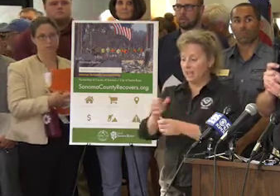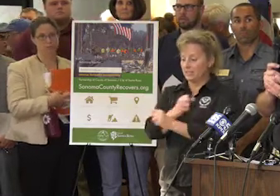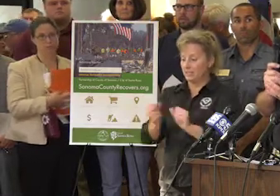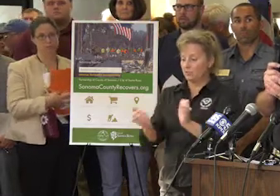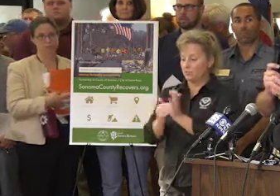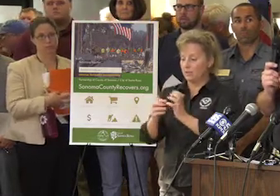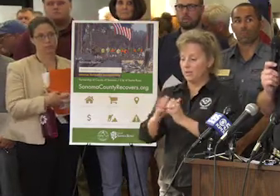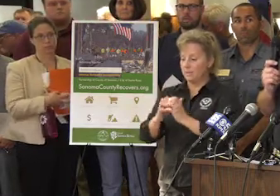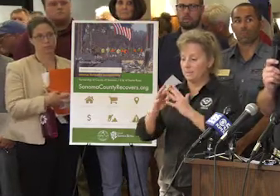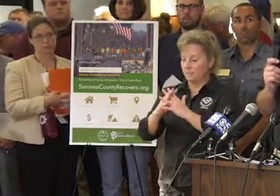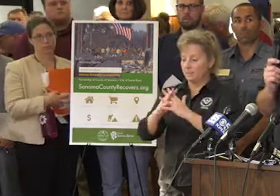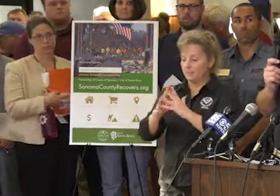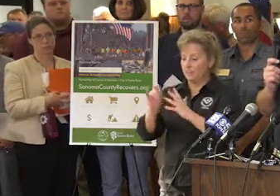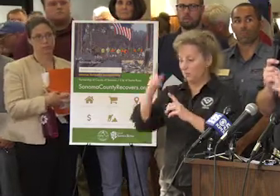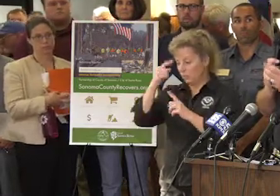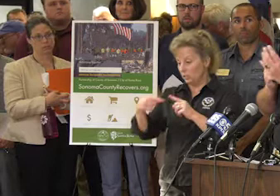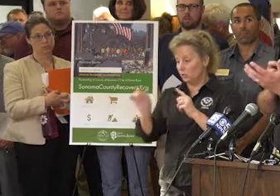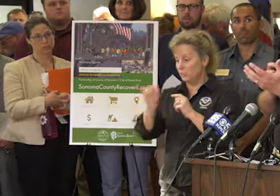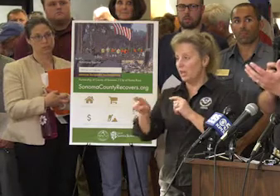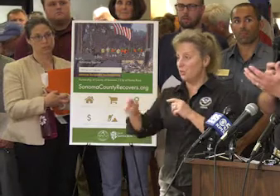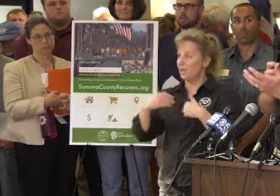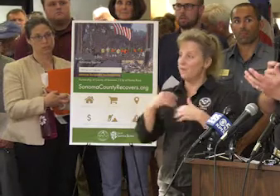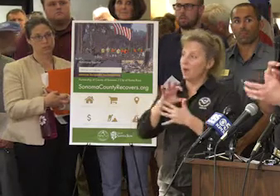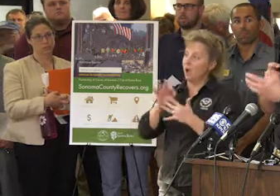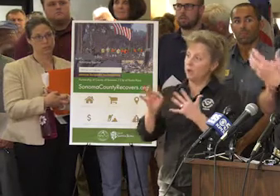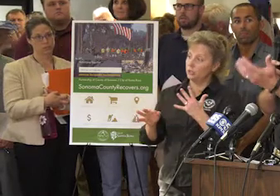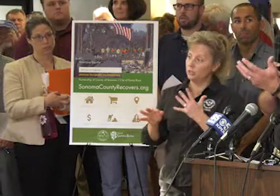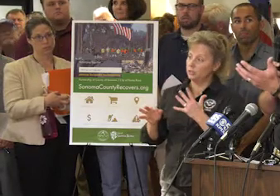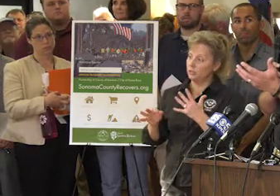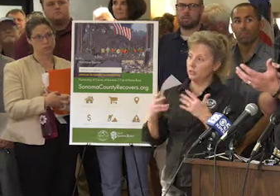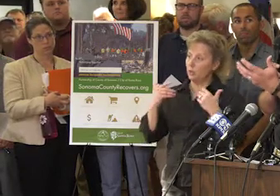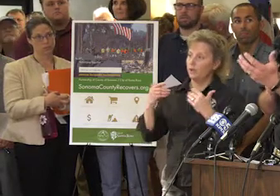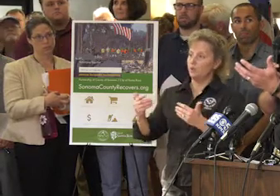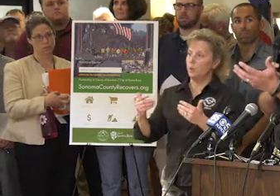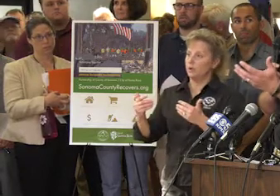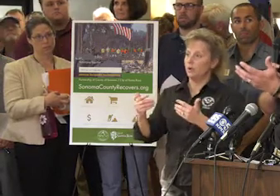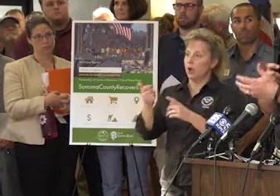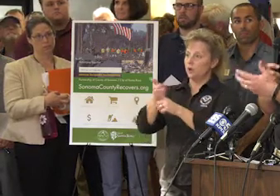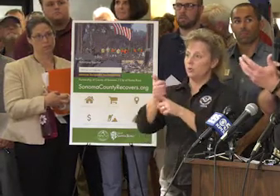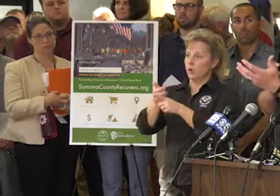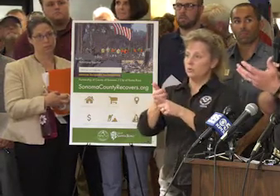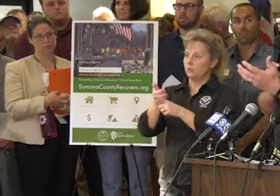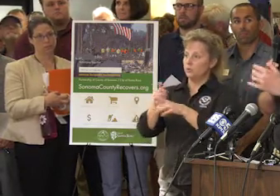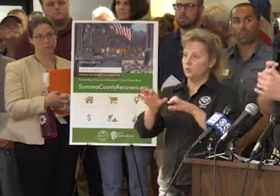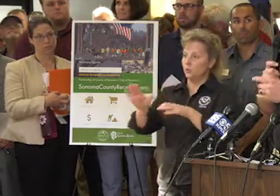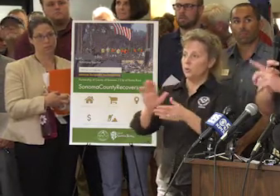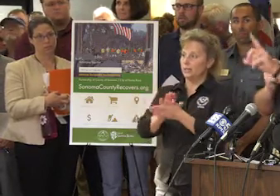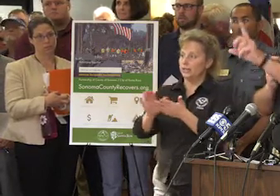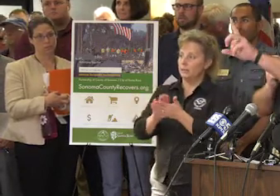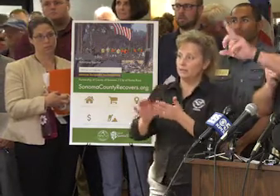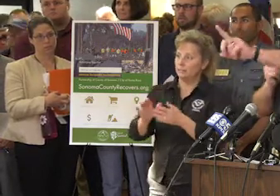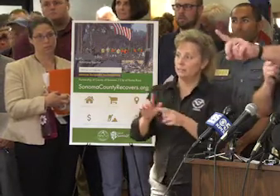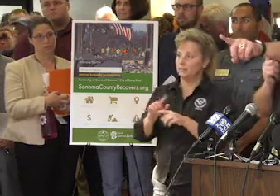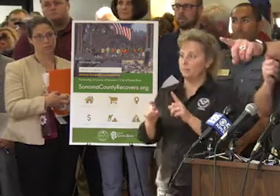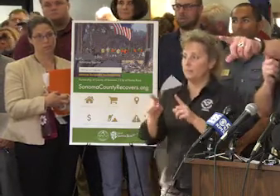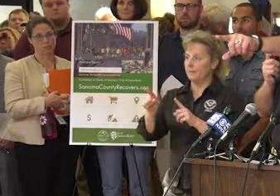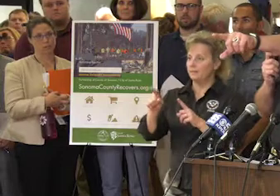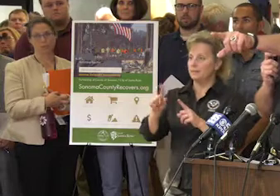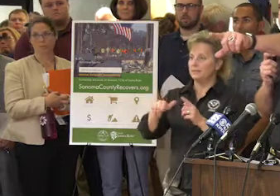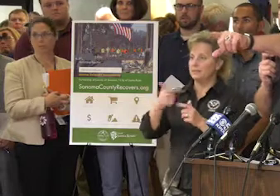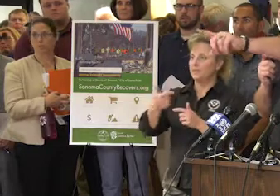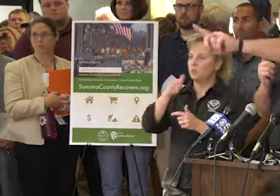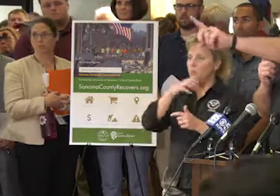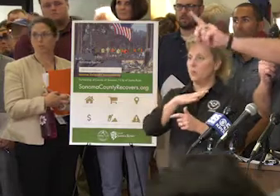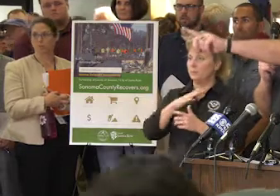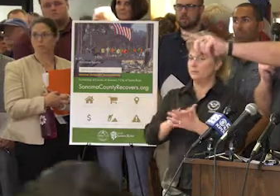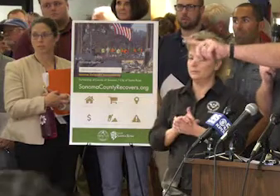to rebuild. If you disagree with that, you have the option of going forward on your own to do your cleanup. Let's get to the woman